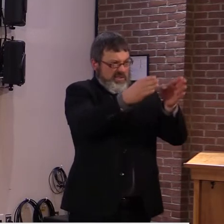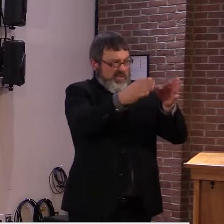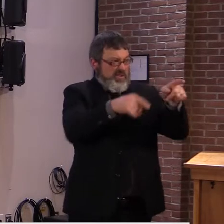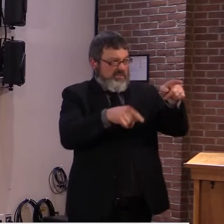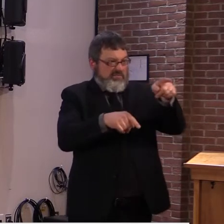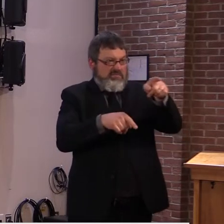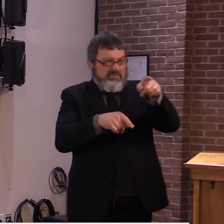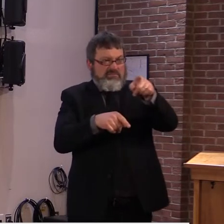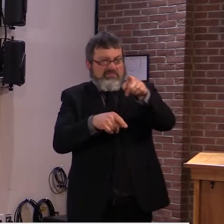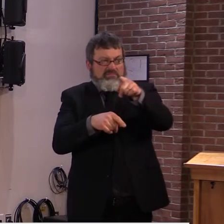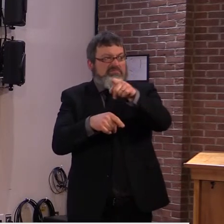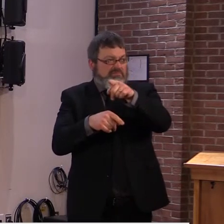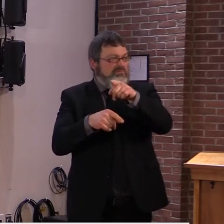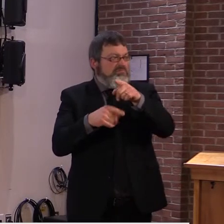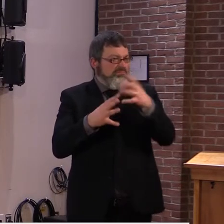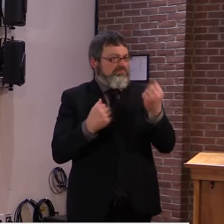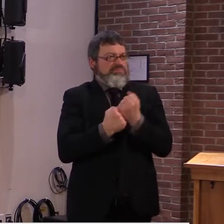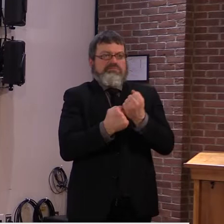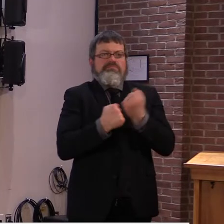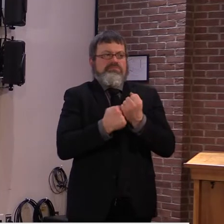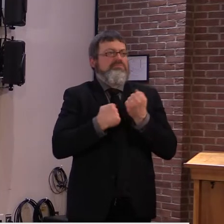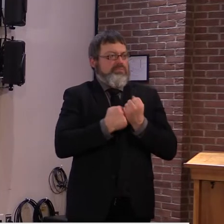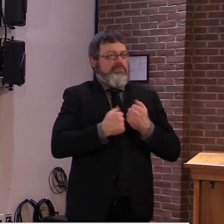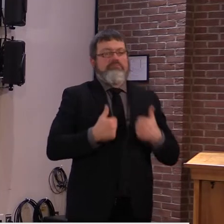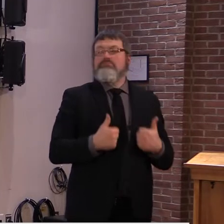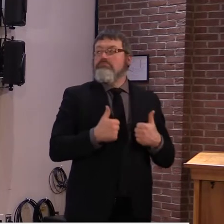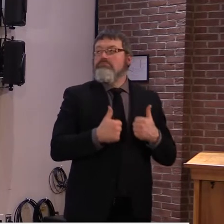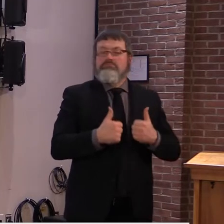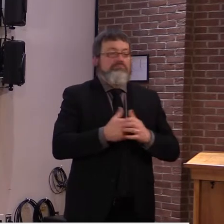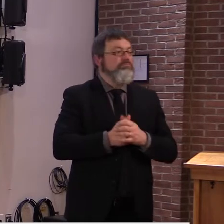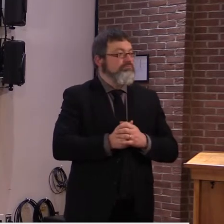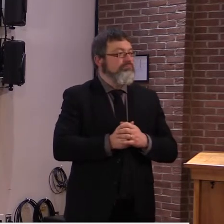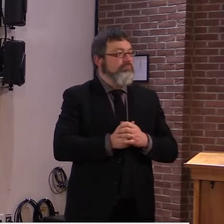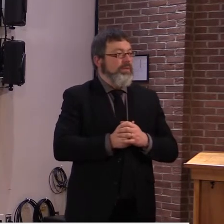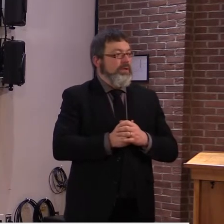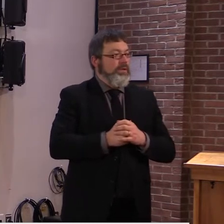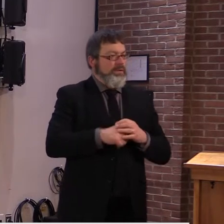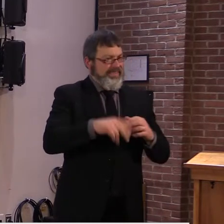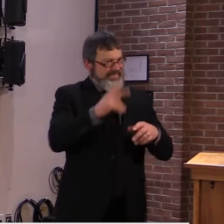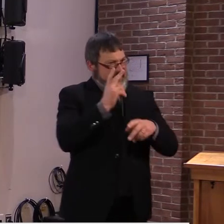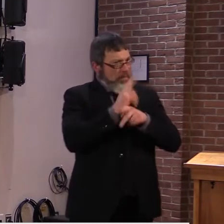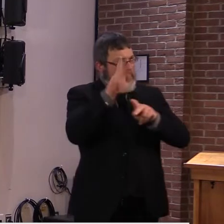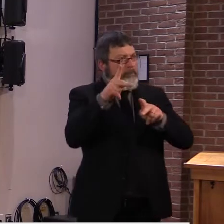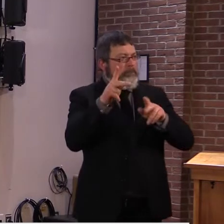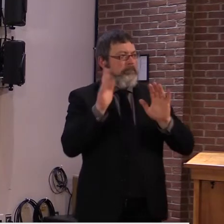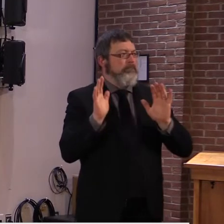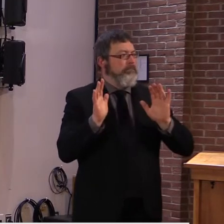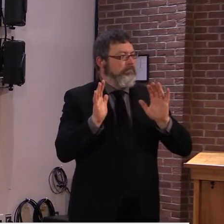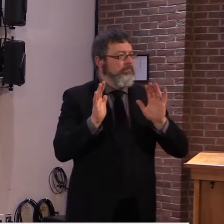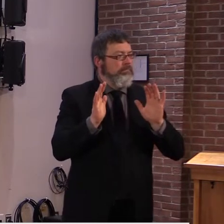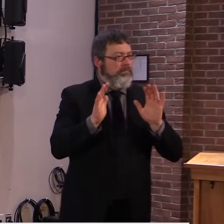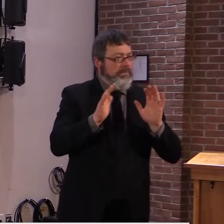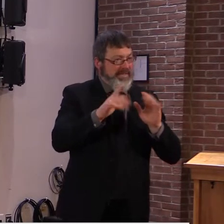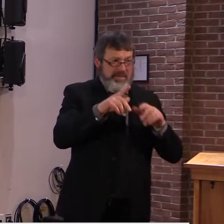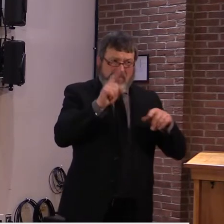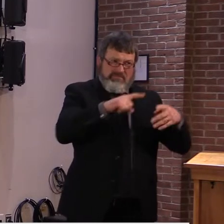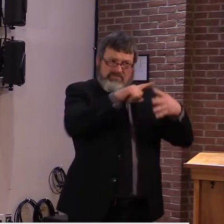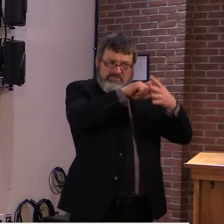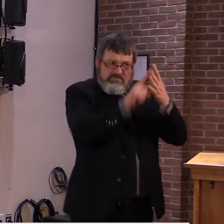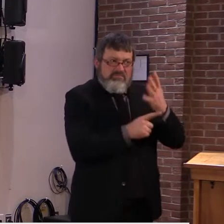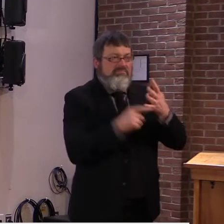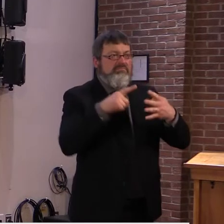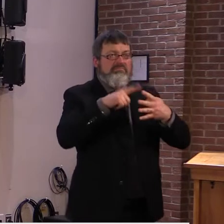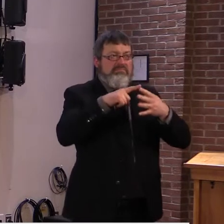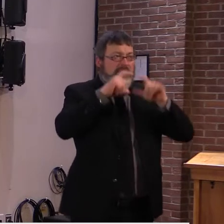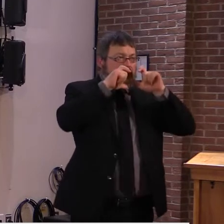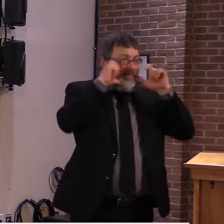inspiring. I ask you to keep it up and keep in mind masks on faces, 6-foot spaces,